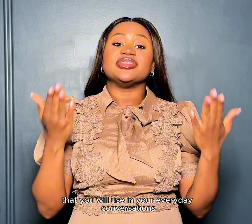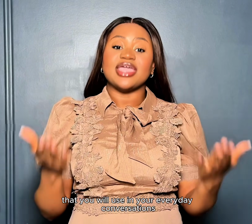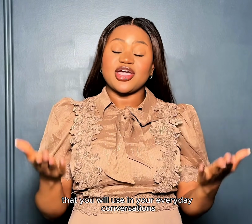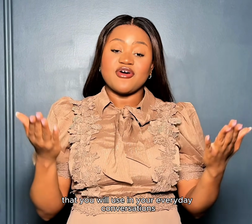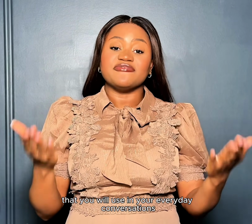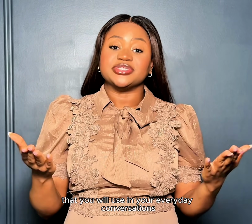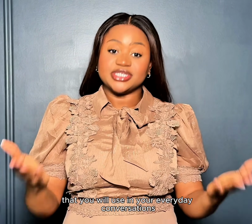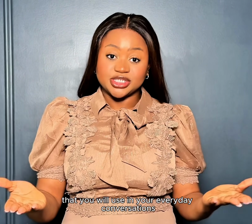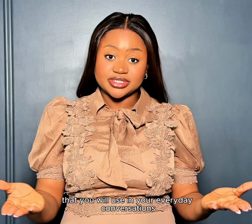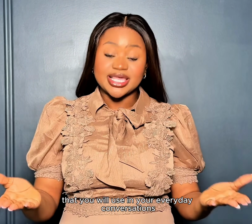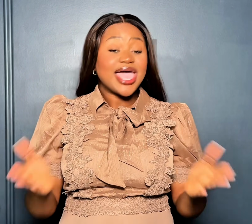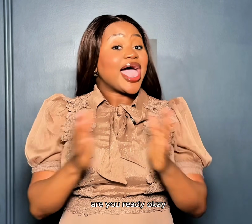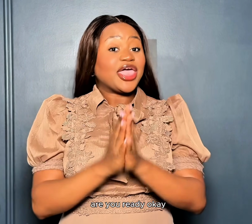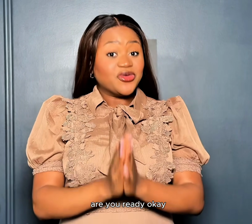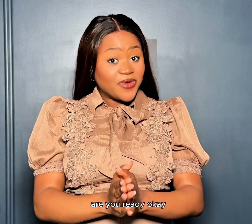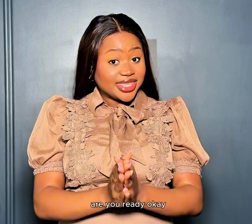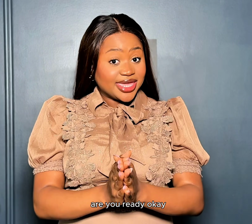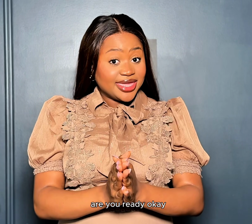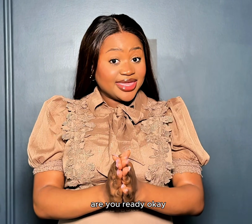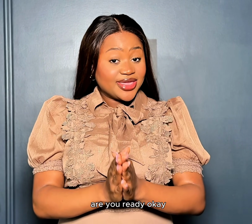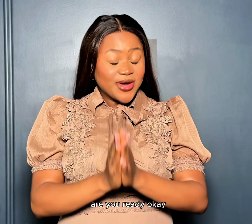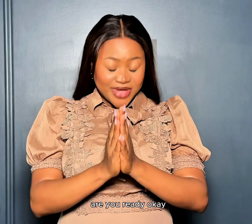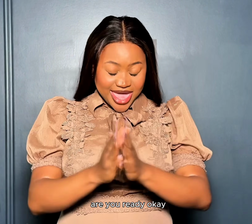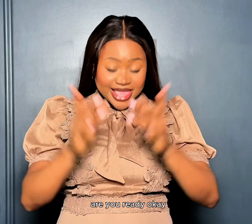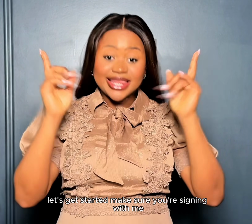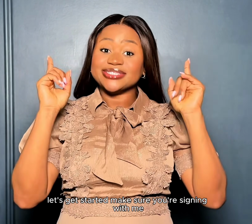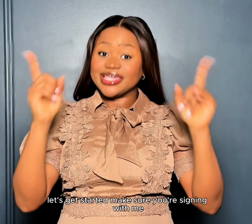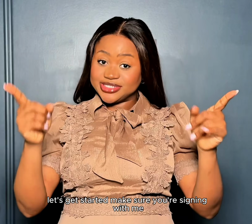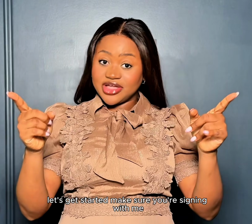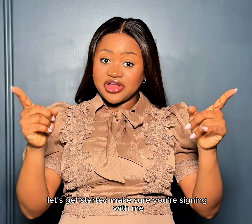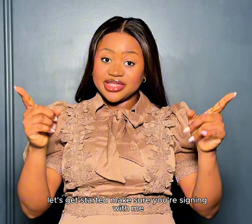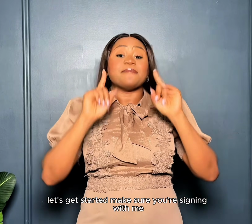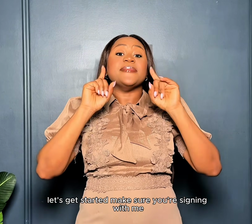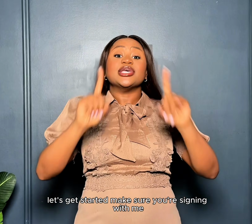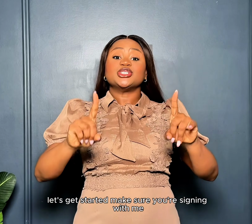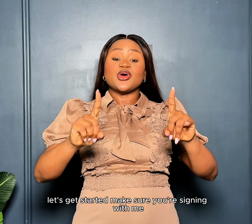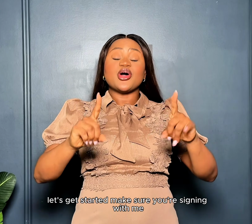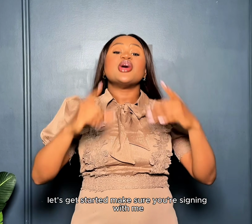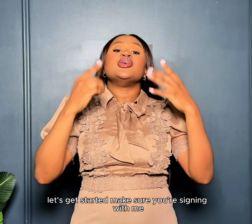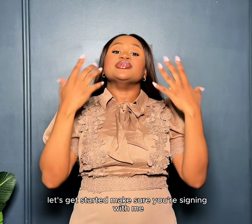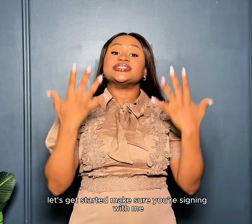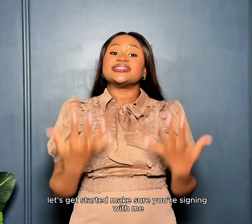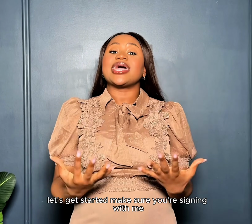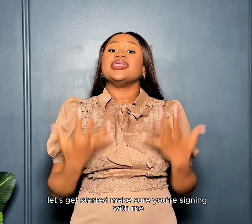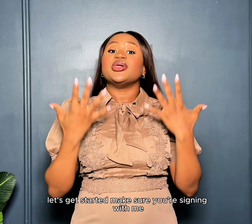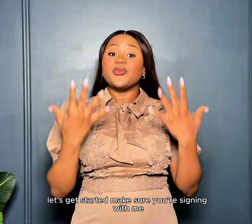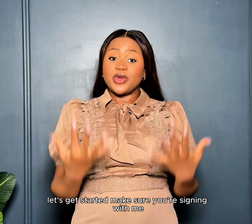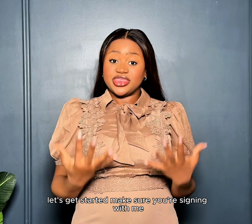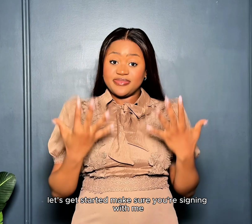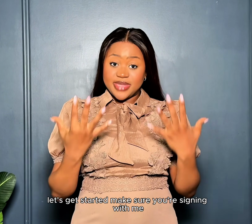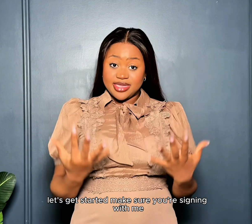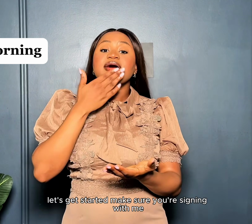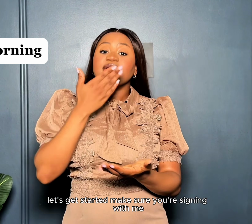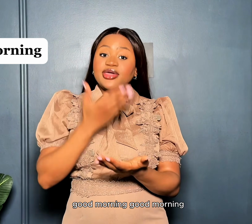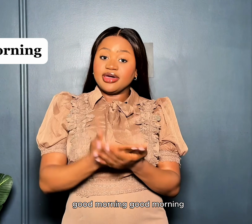everyday conversations. Are you ready? Okay, let's get started. Make sure you're signing with me.